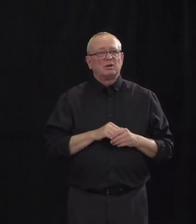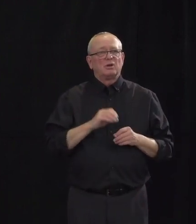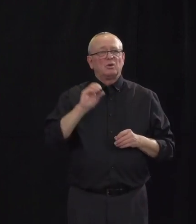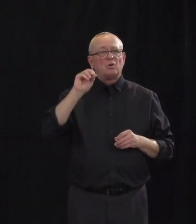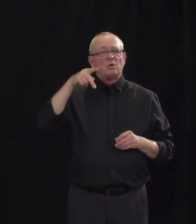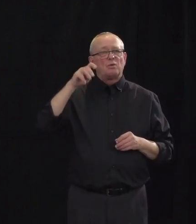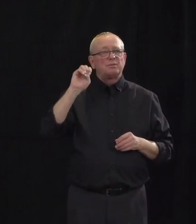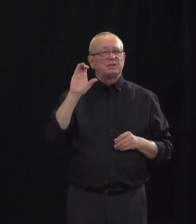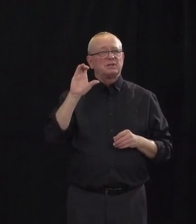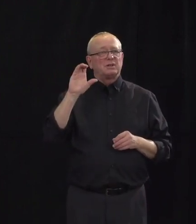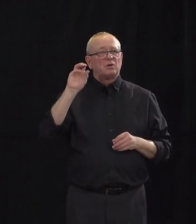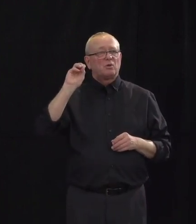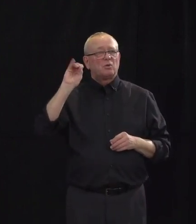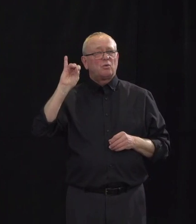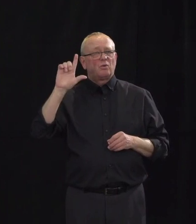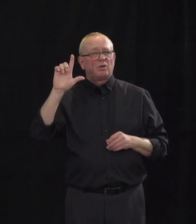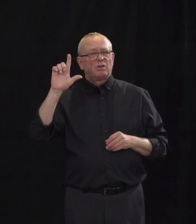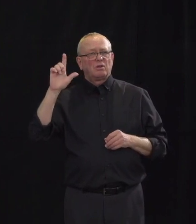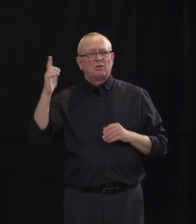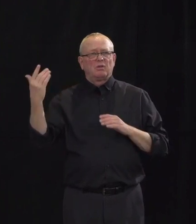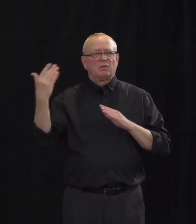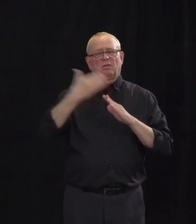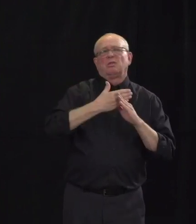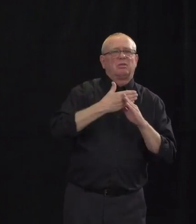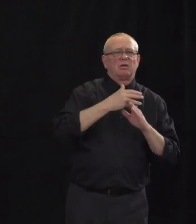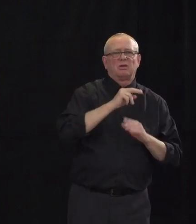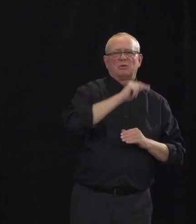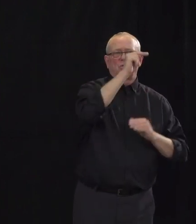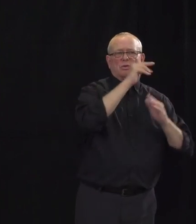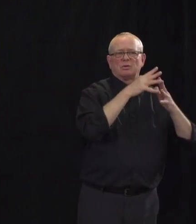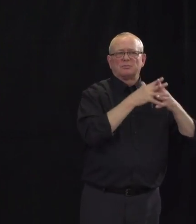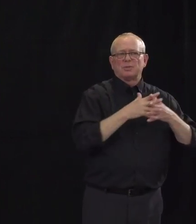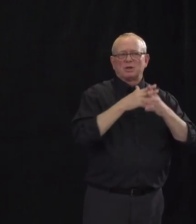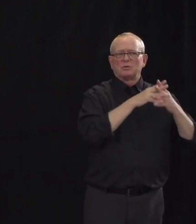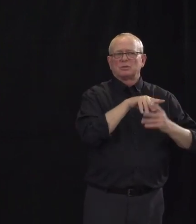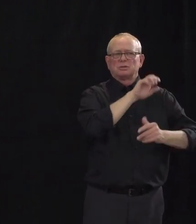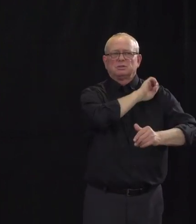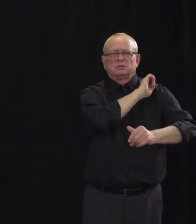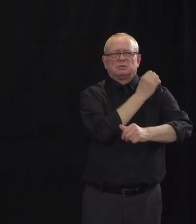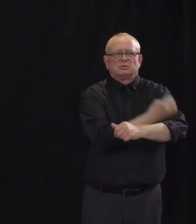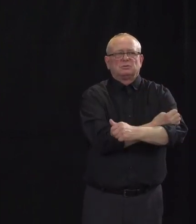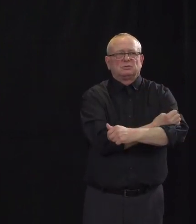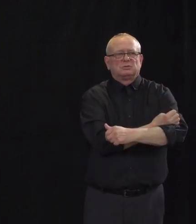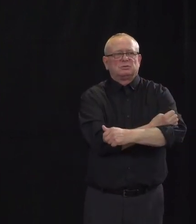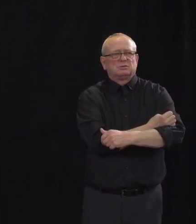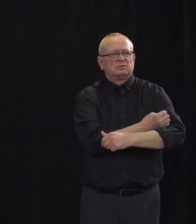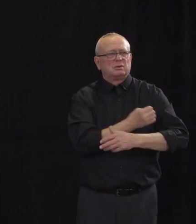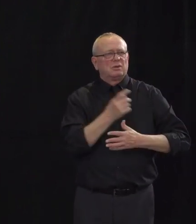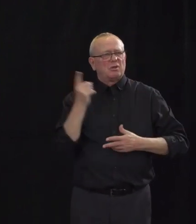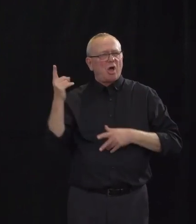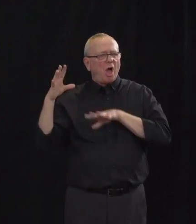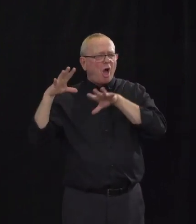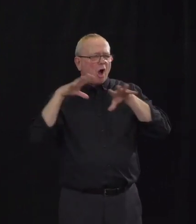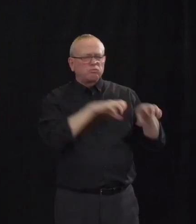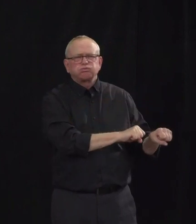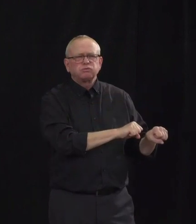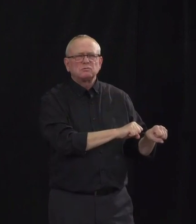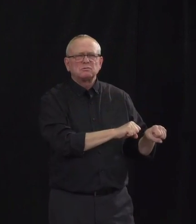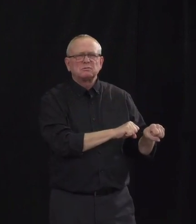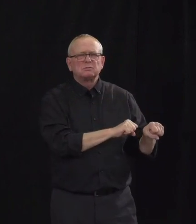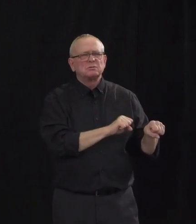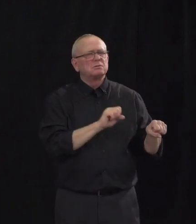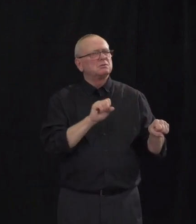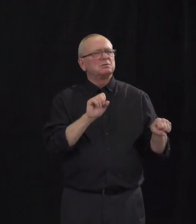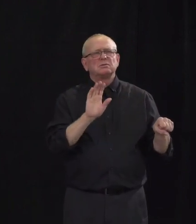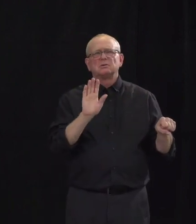markets. This, in my view, constitutes predatory dumping by unfriendly dictatorships